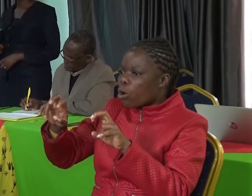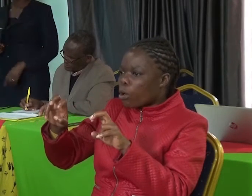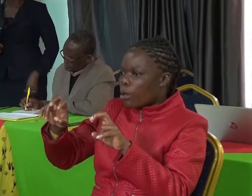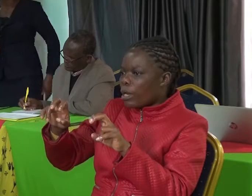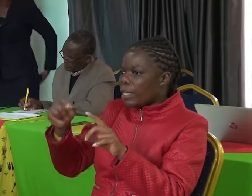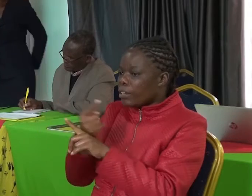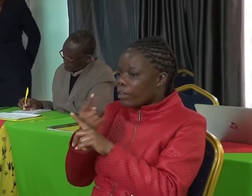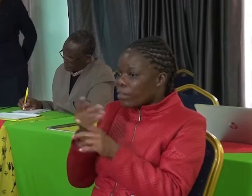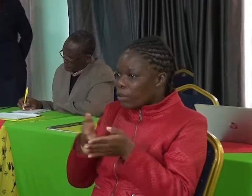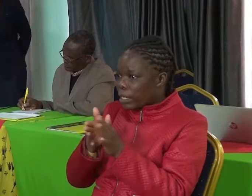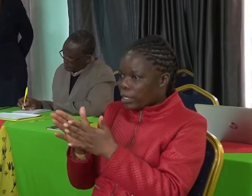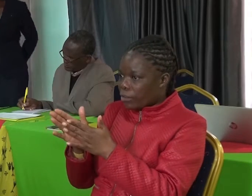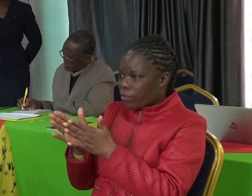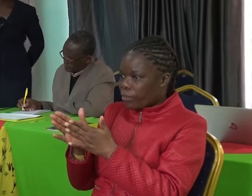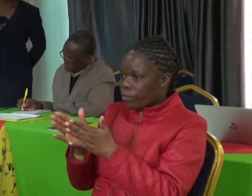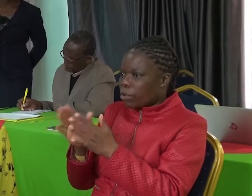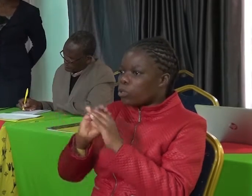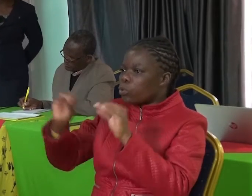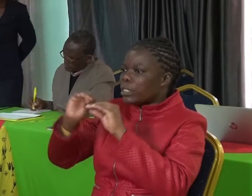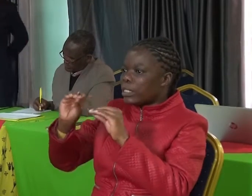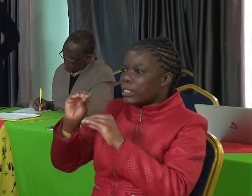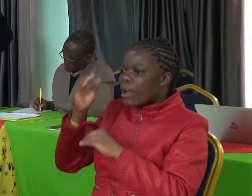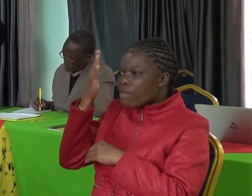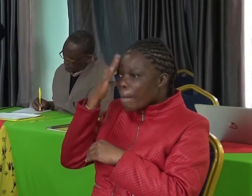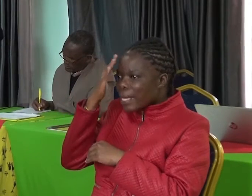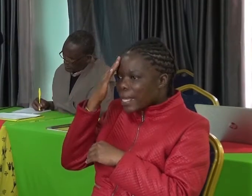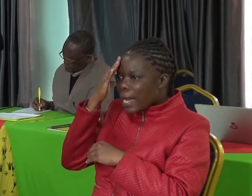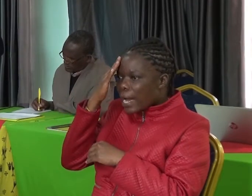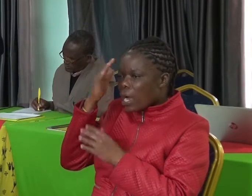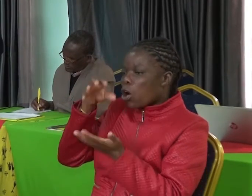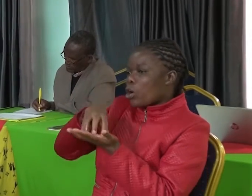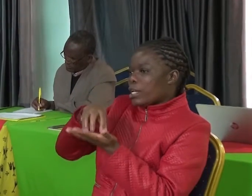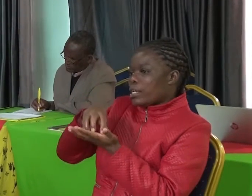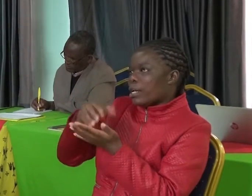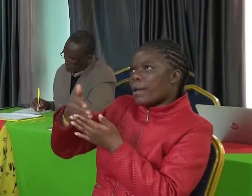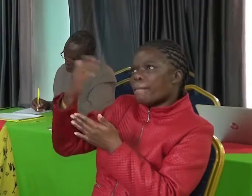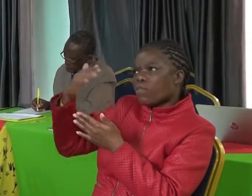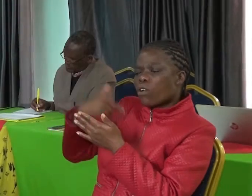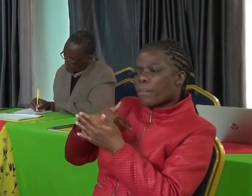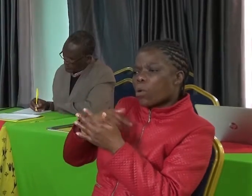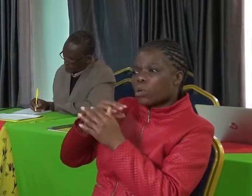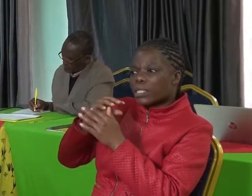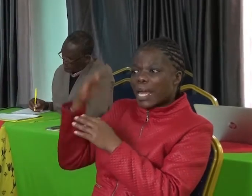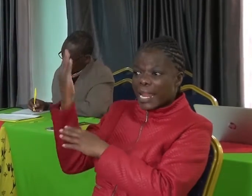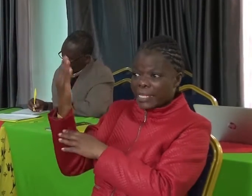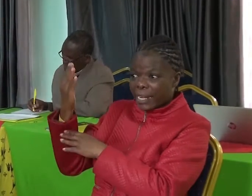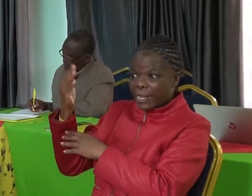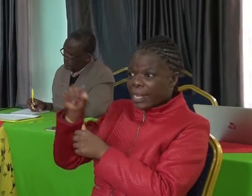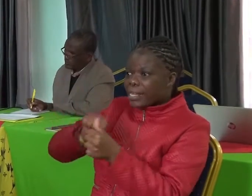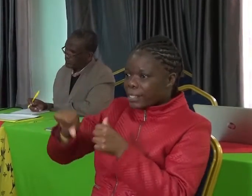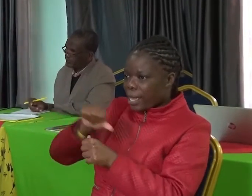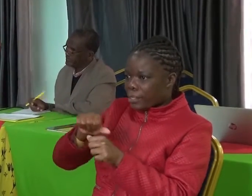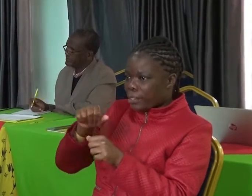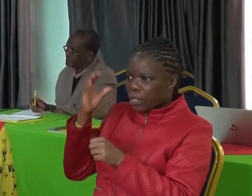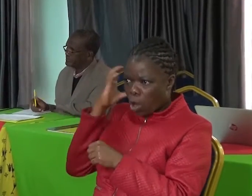teaching familiar content. When I was a lecturer, lecturing science in college, after 5 years as